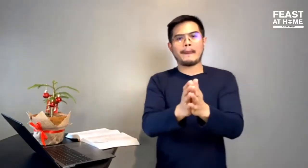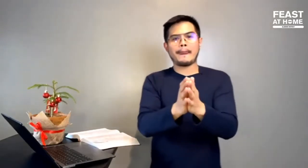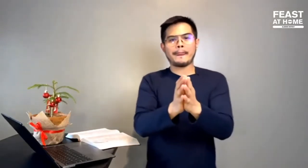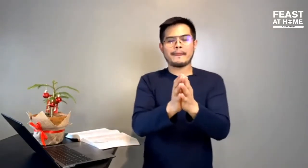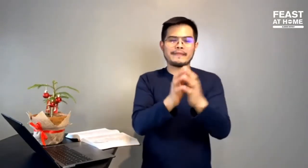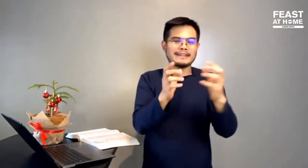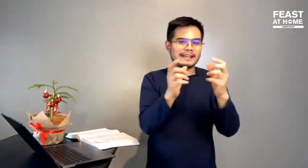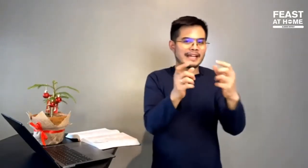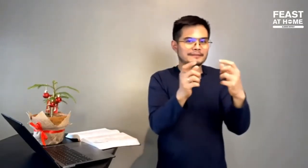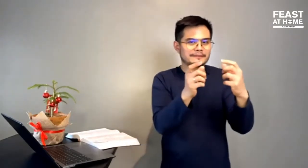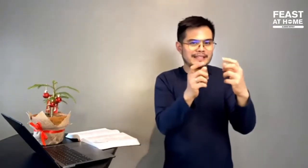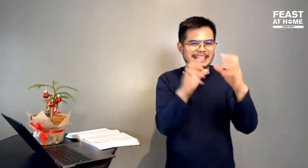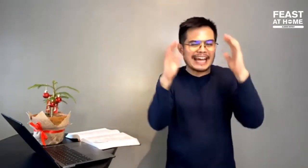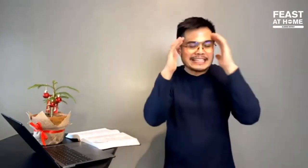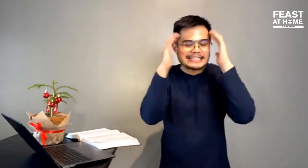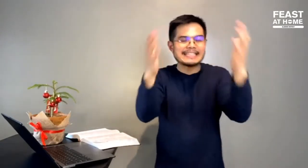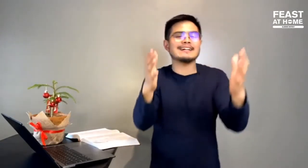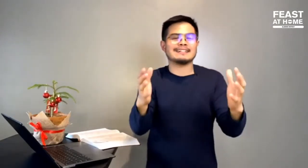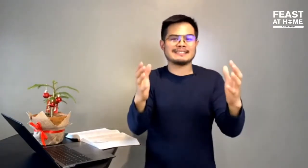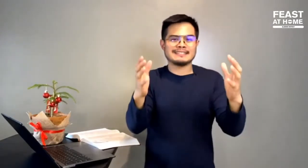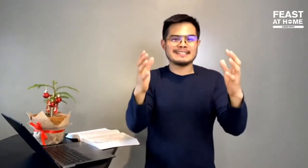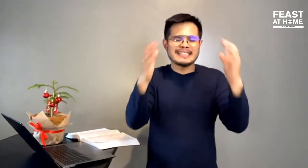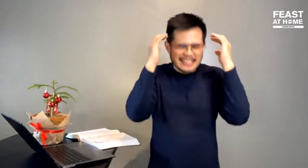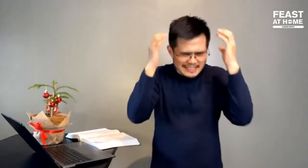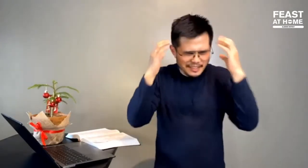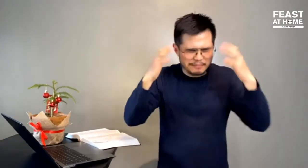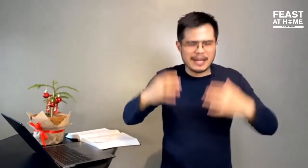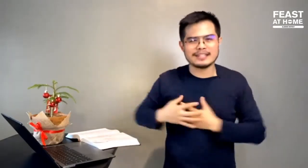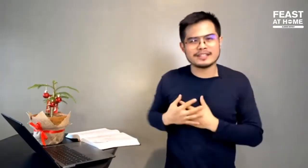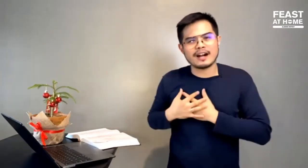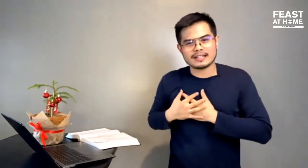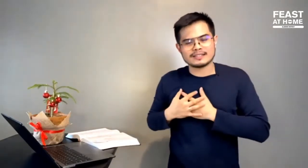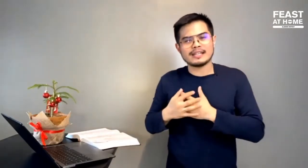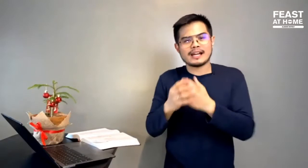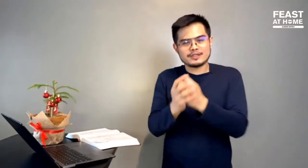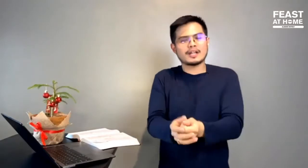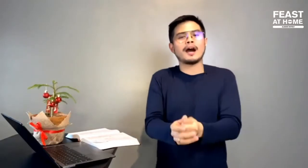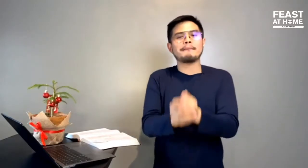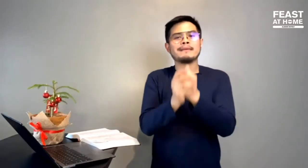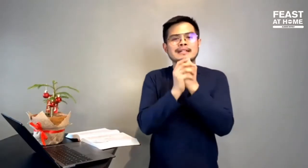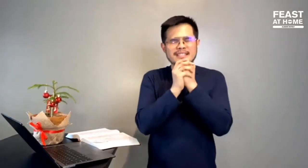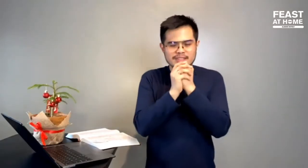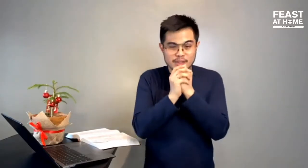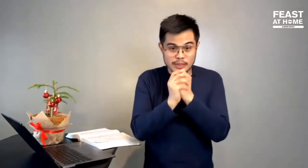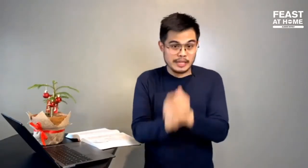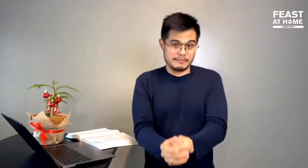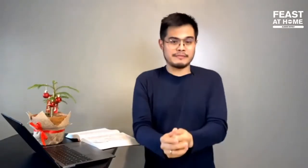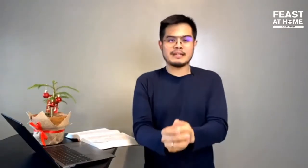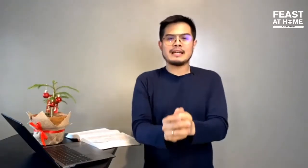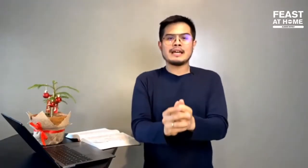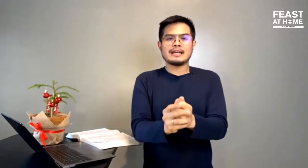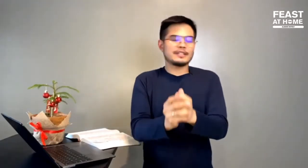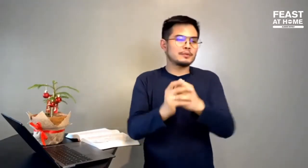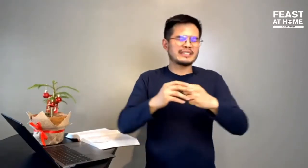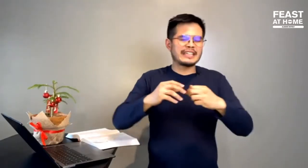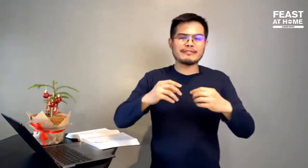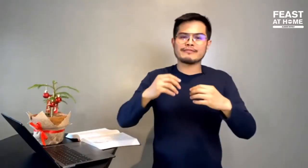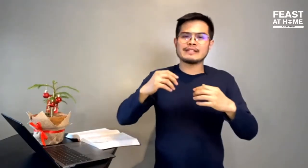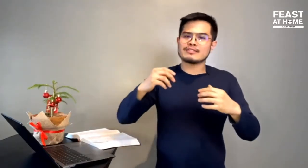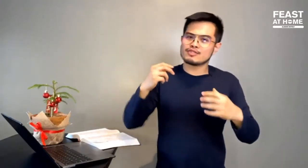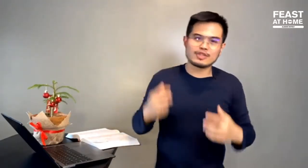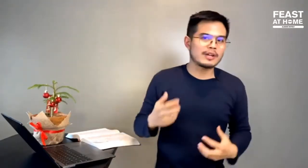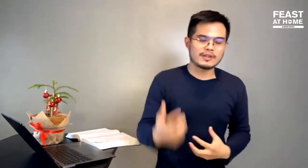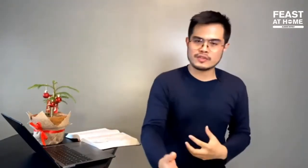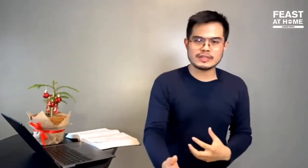pray that idea sticks in your mind, in your heart today as you come to give, and that you would